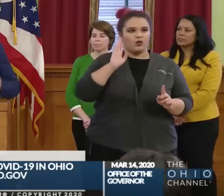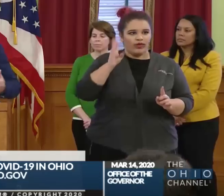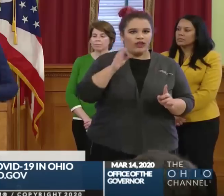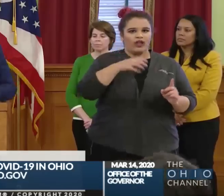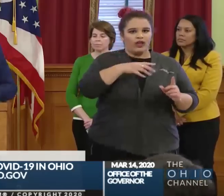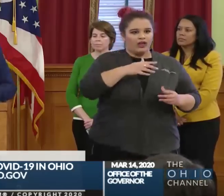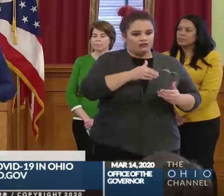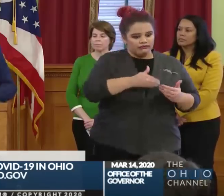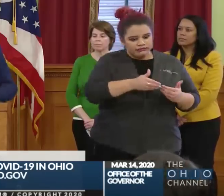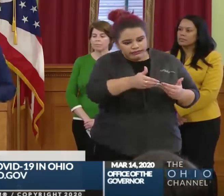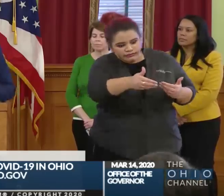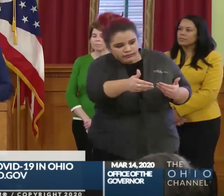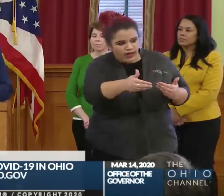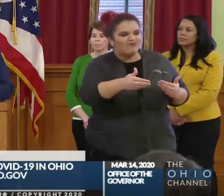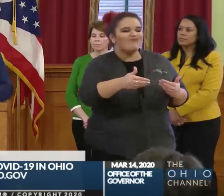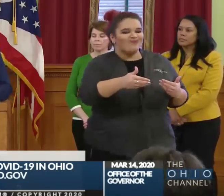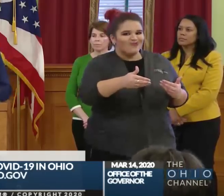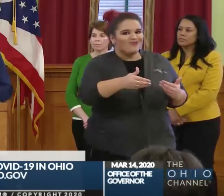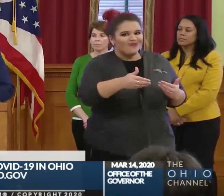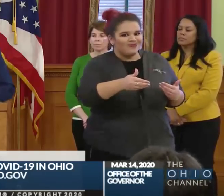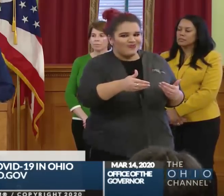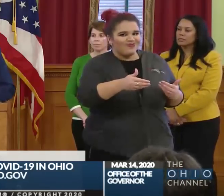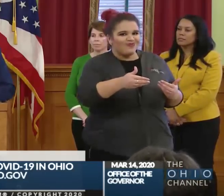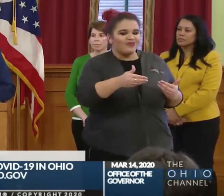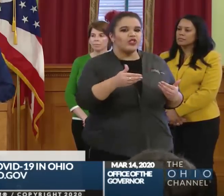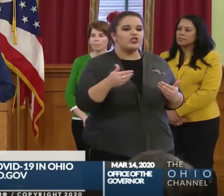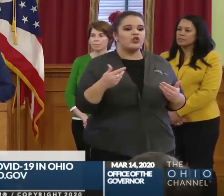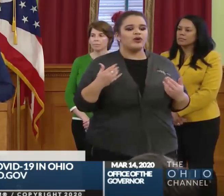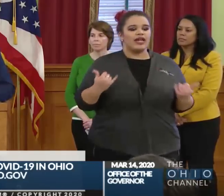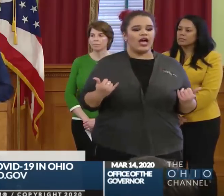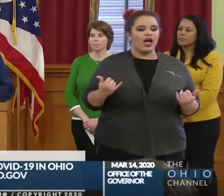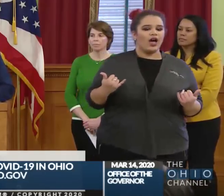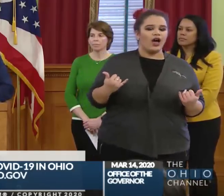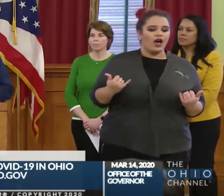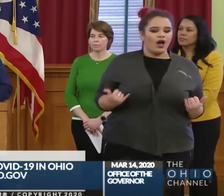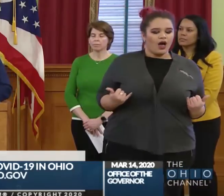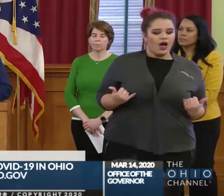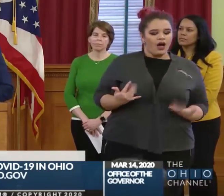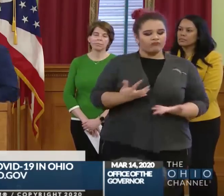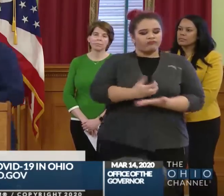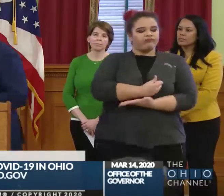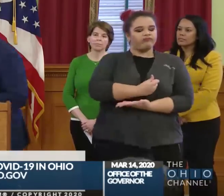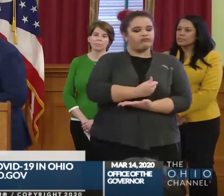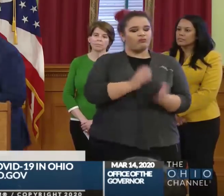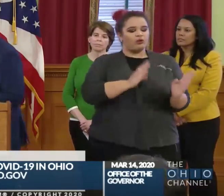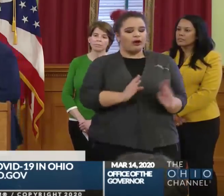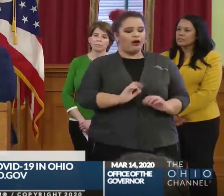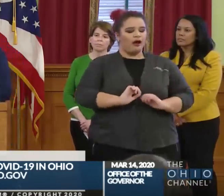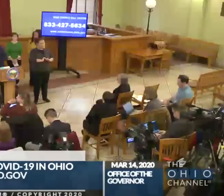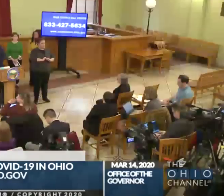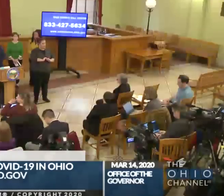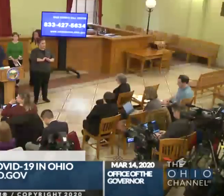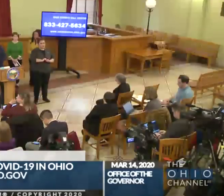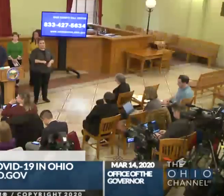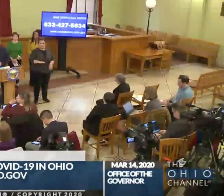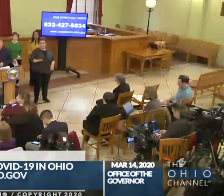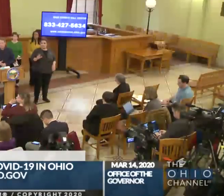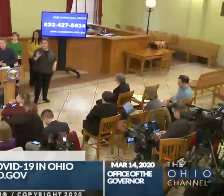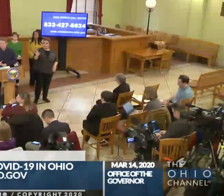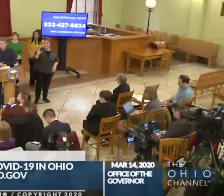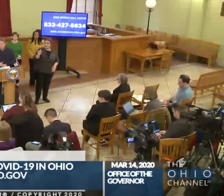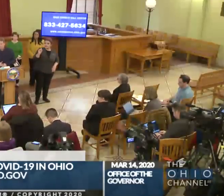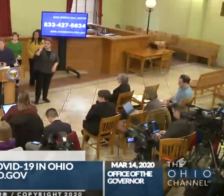way. We're looking at how we're going to prepare for those issues, and we'll have more of that in the coming days. Lieutenant Governor, to follow up on